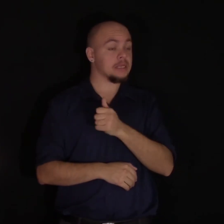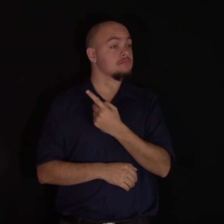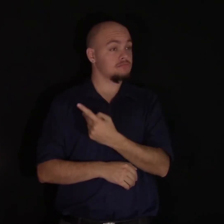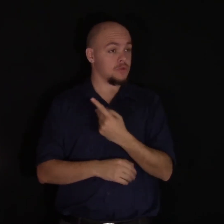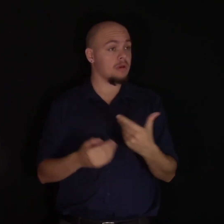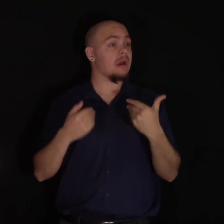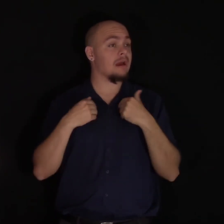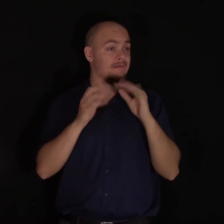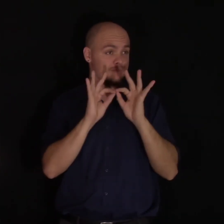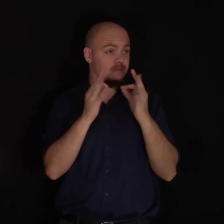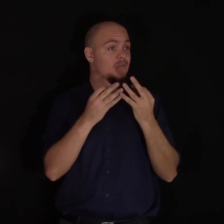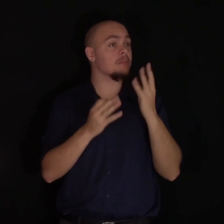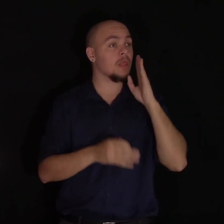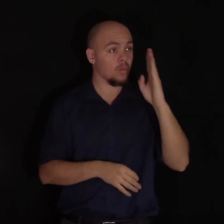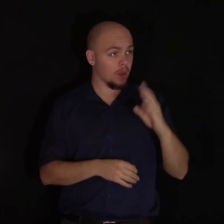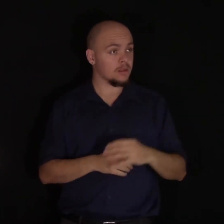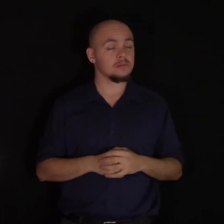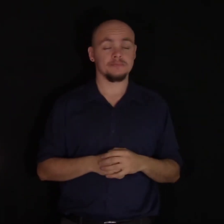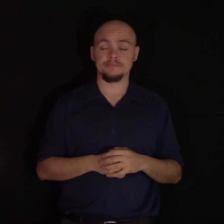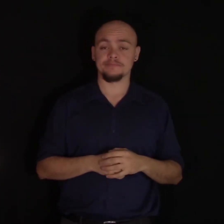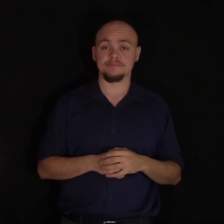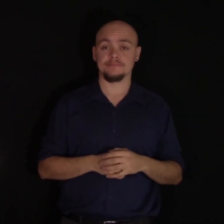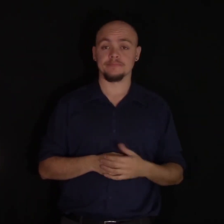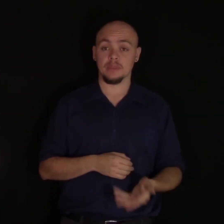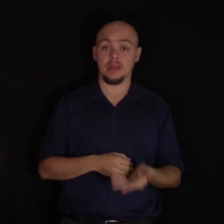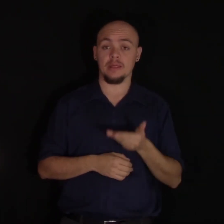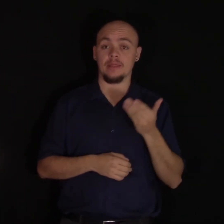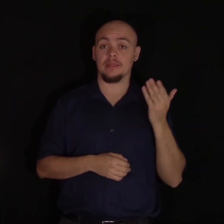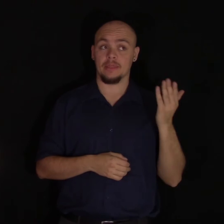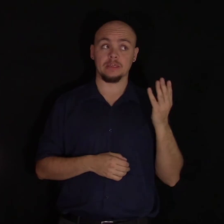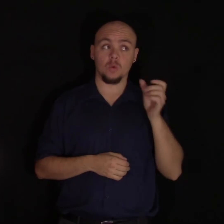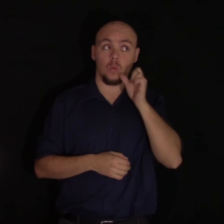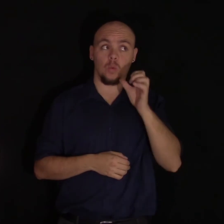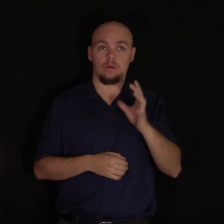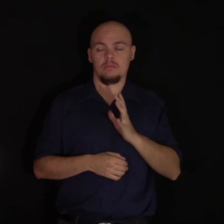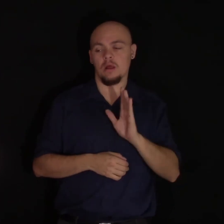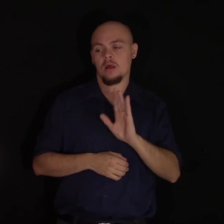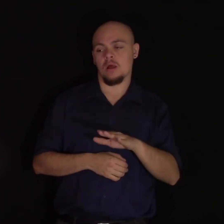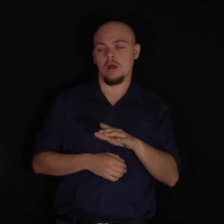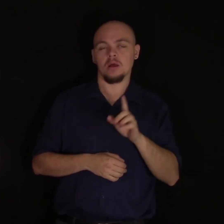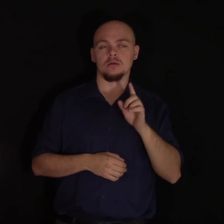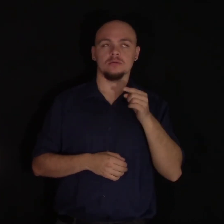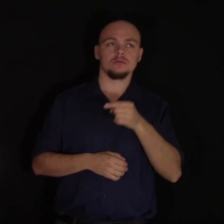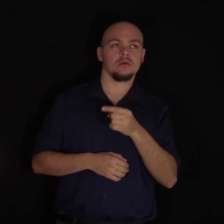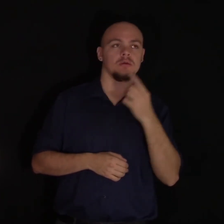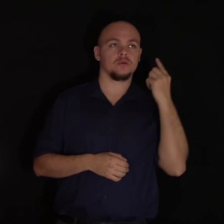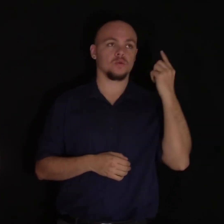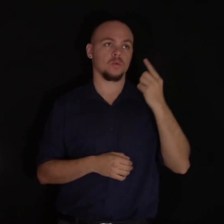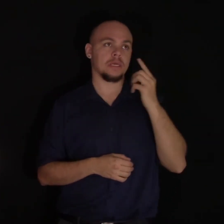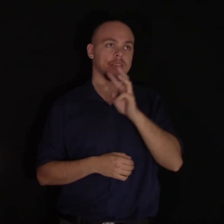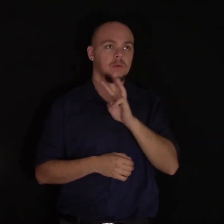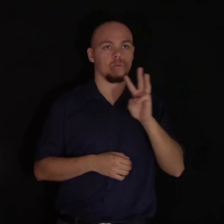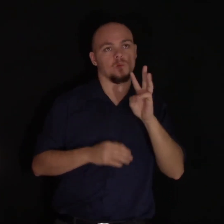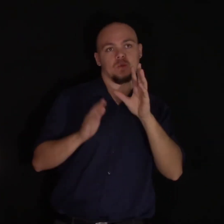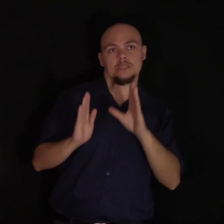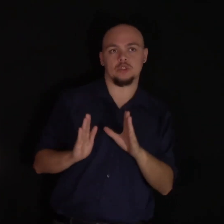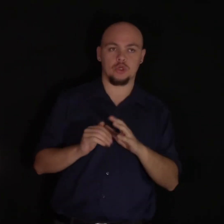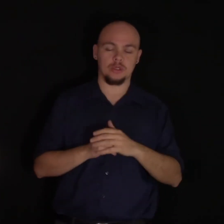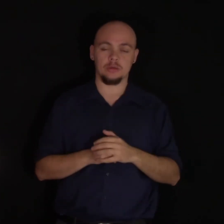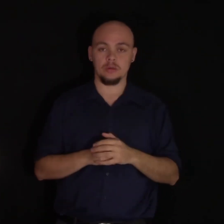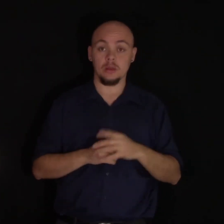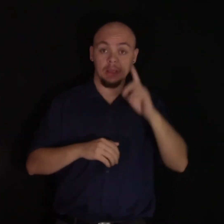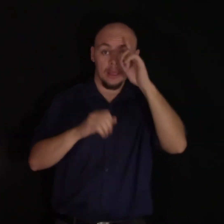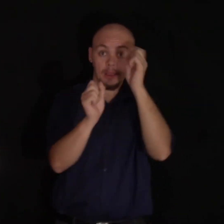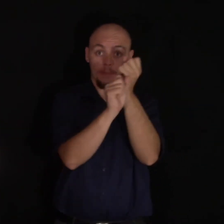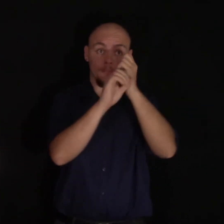someday. Now, this woman was ready to write me off as yet another crazy Westerner. She couldn't imagine that